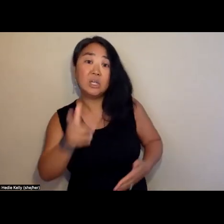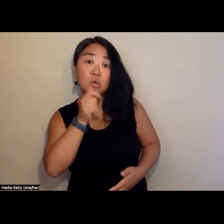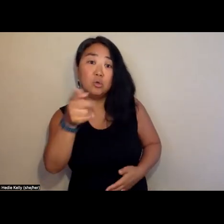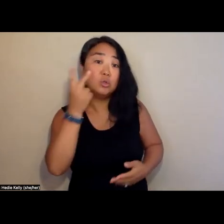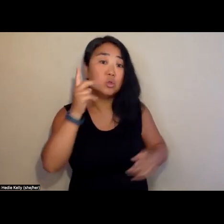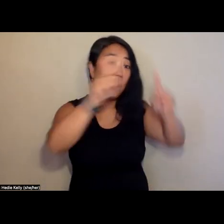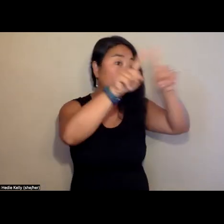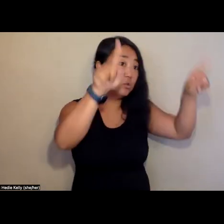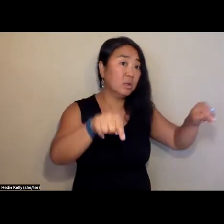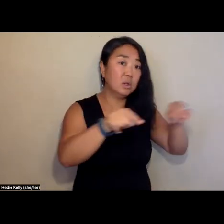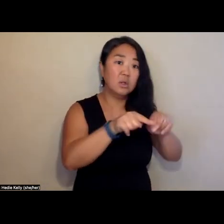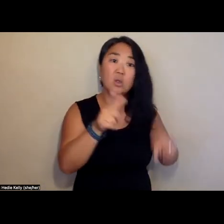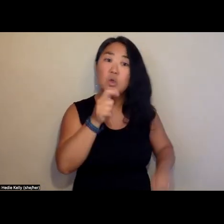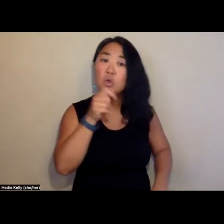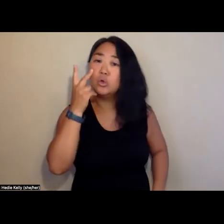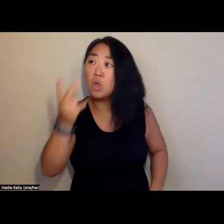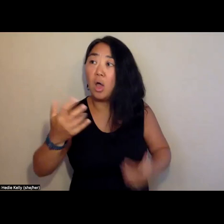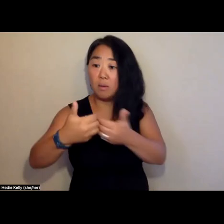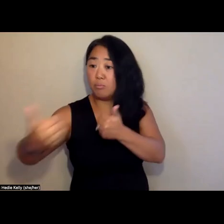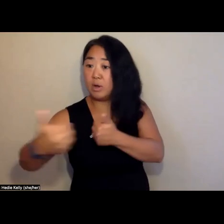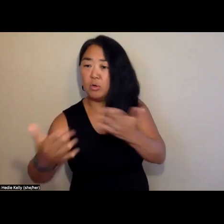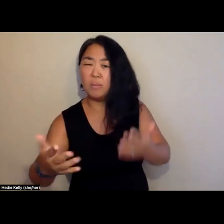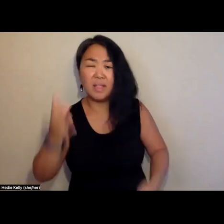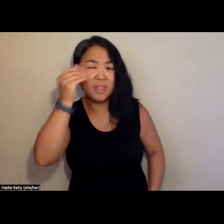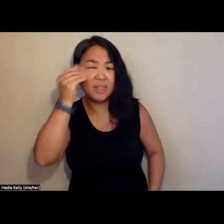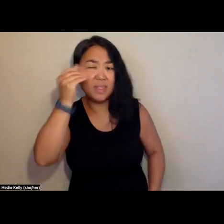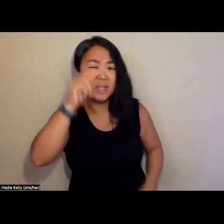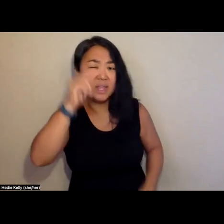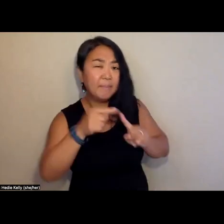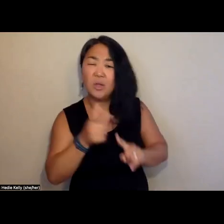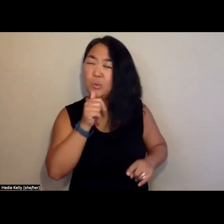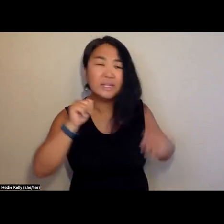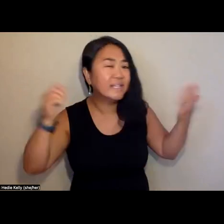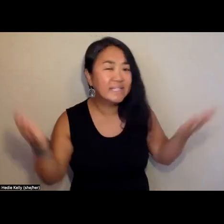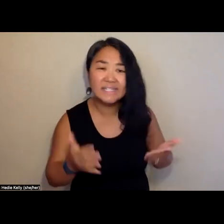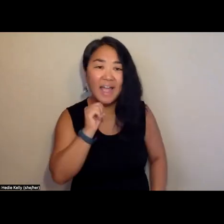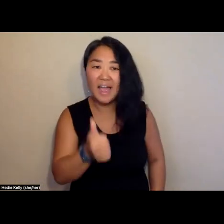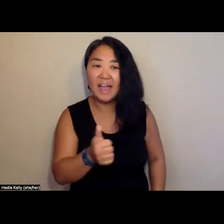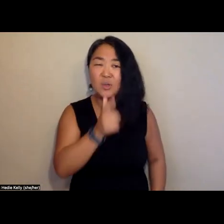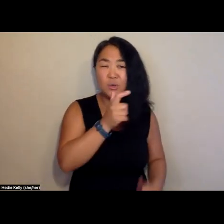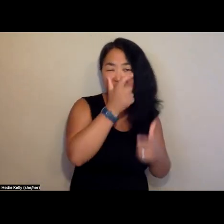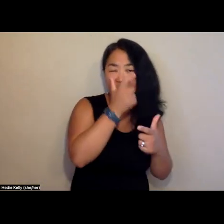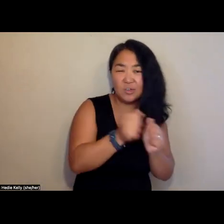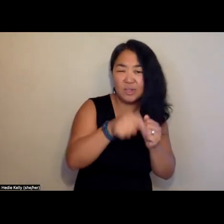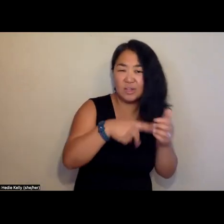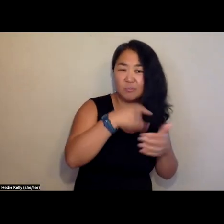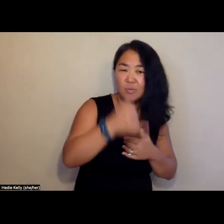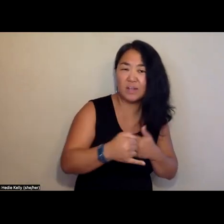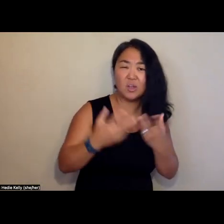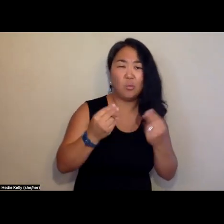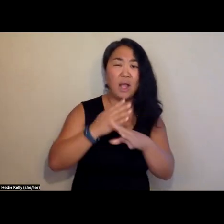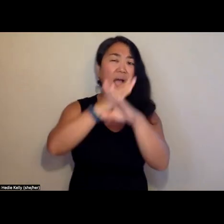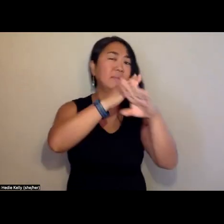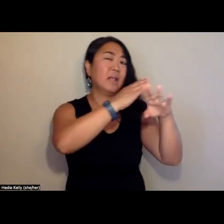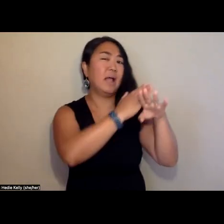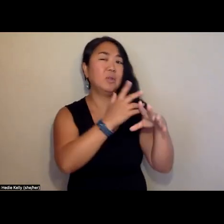breakout room. Think about who's not here, who might be interested in this project, what obstacles might be, who would be